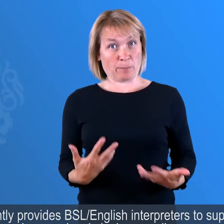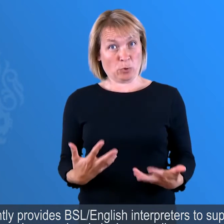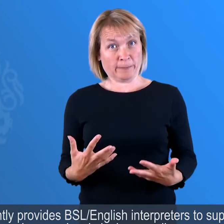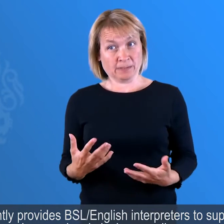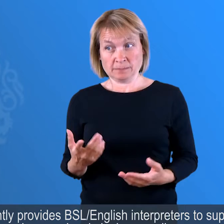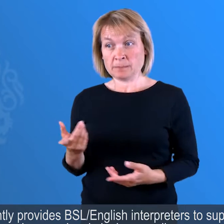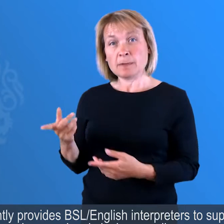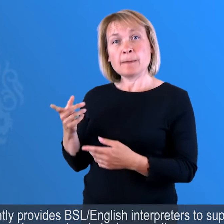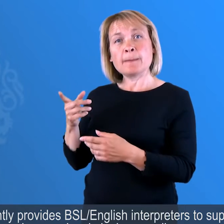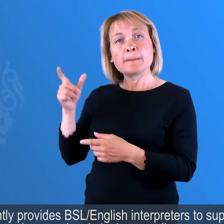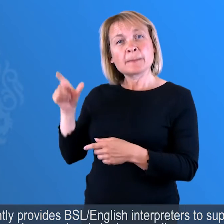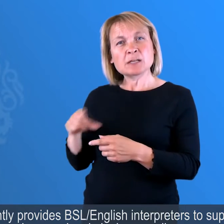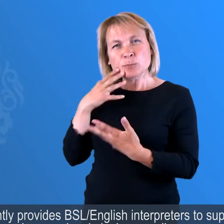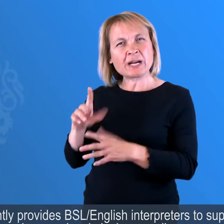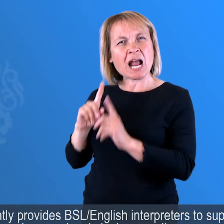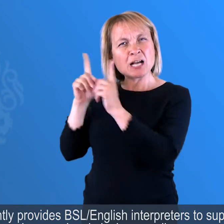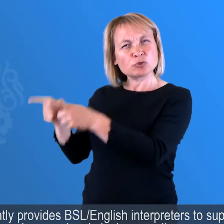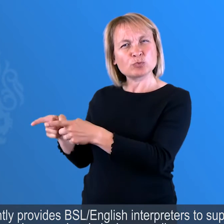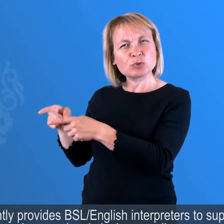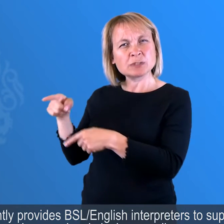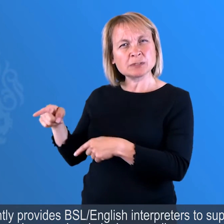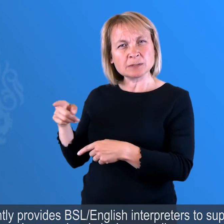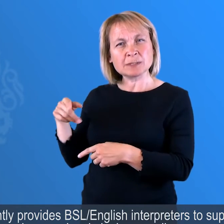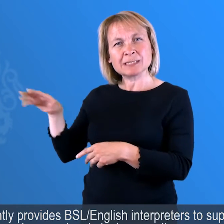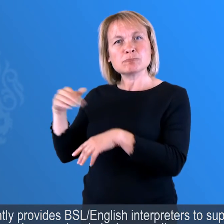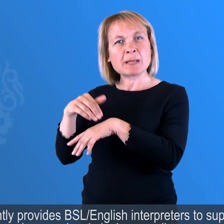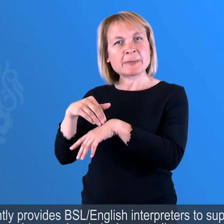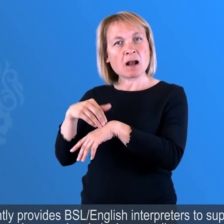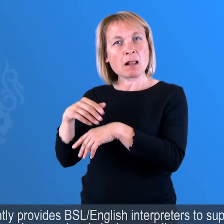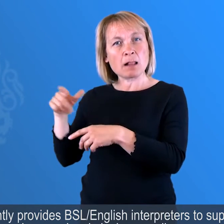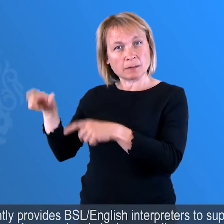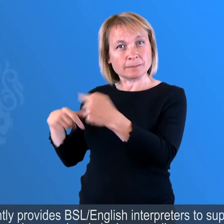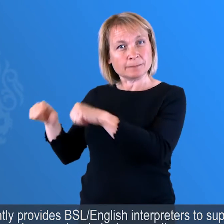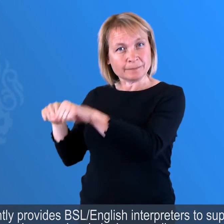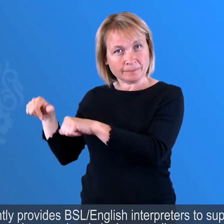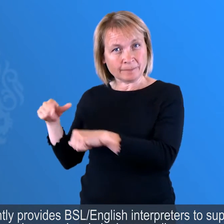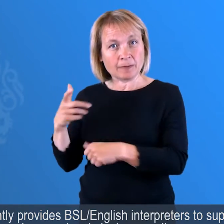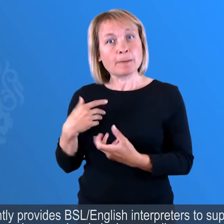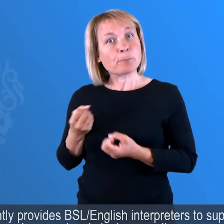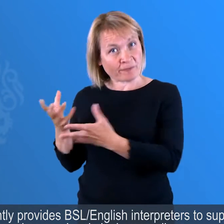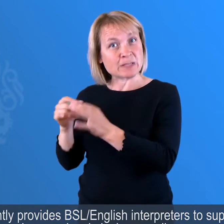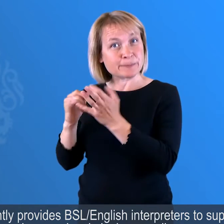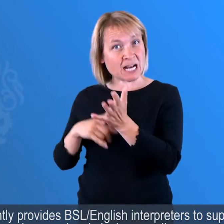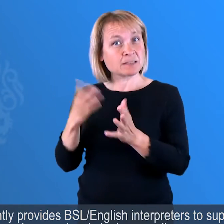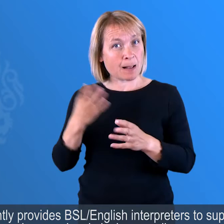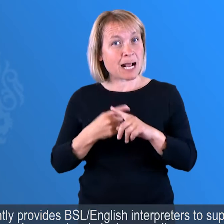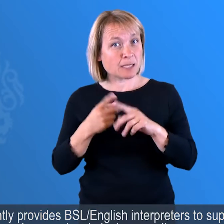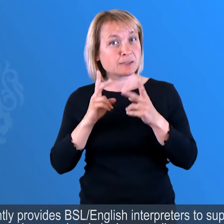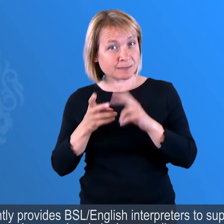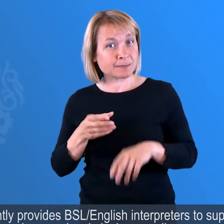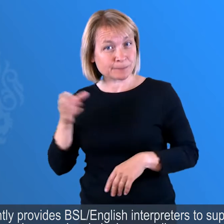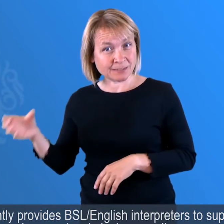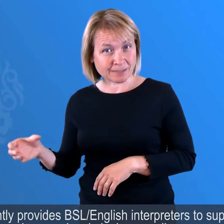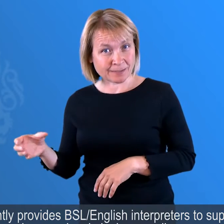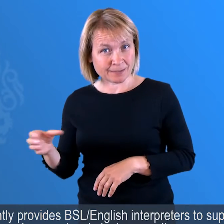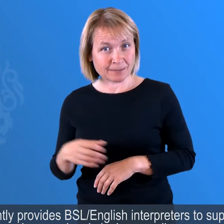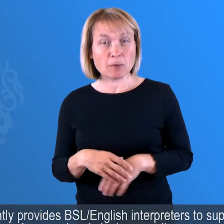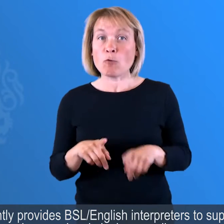currently provides BSL and English interpreters to support an accused person in criminal proceedings. We